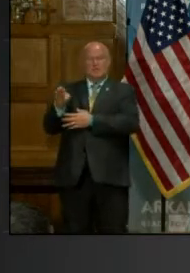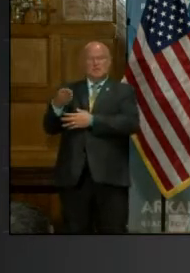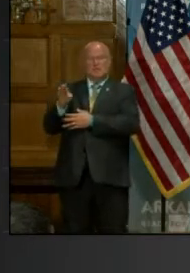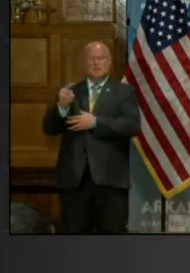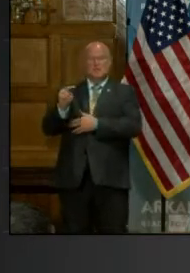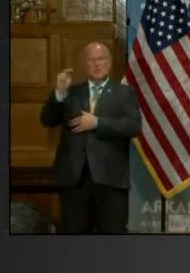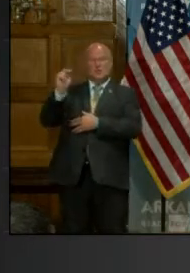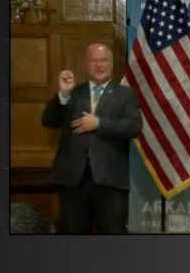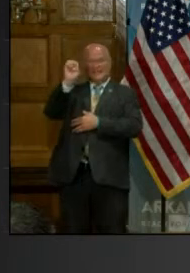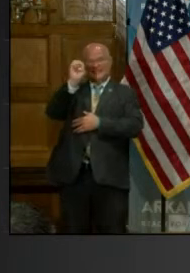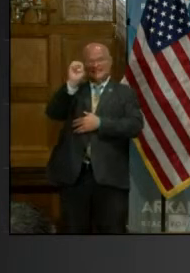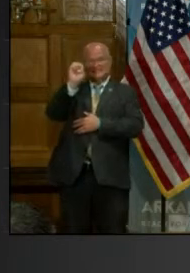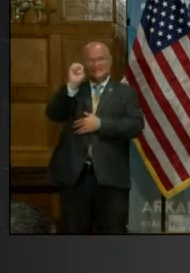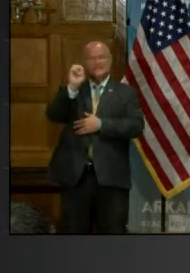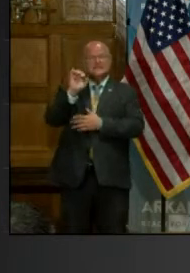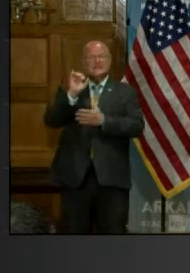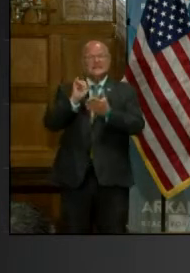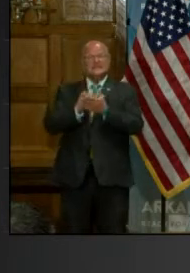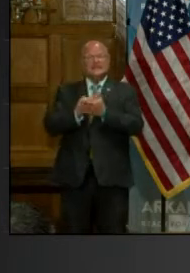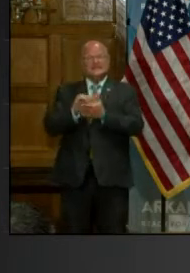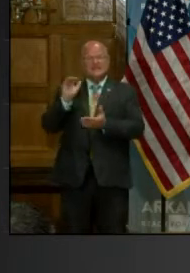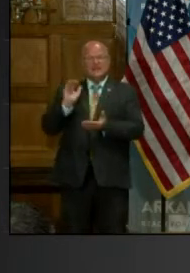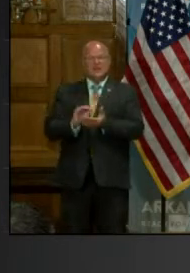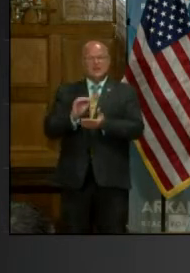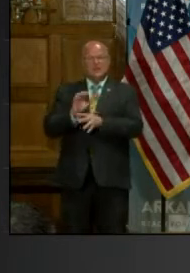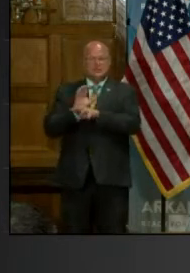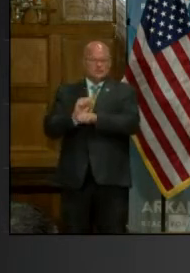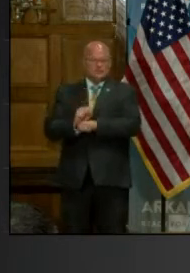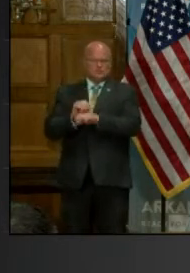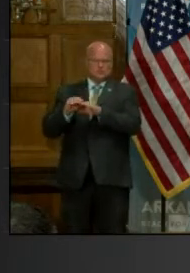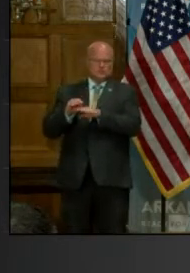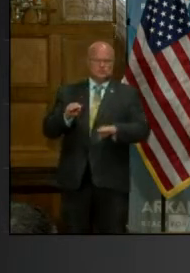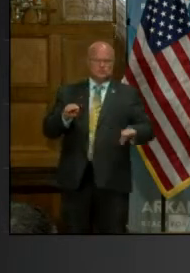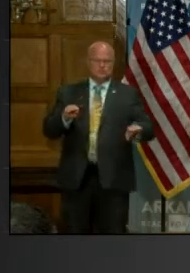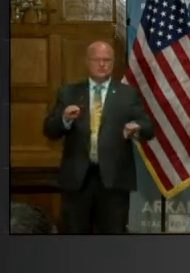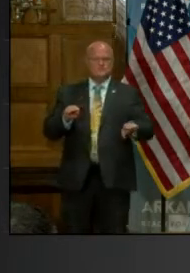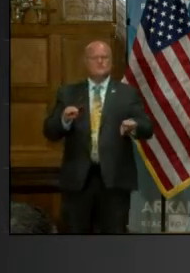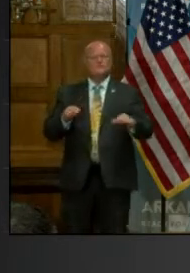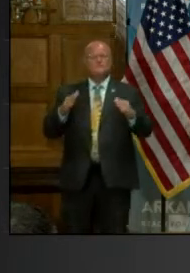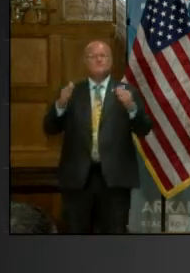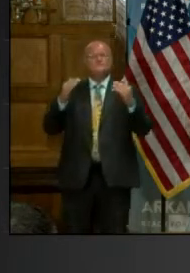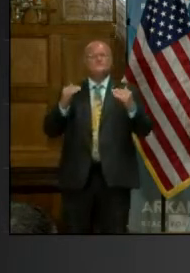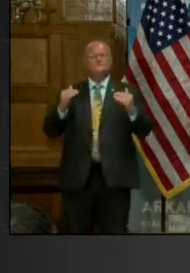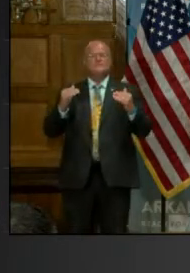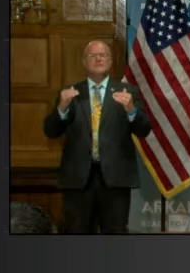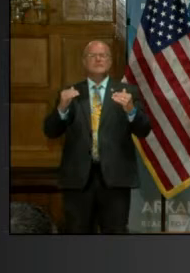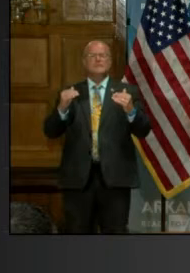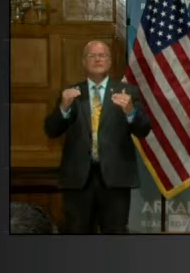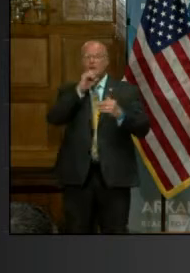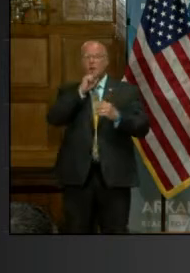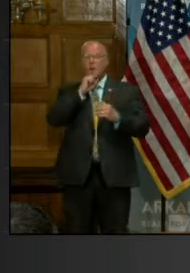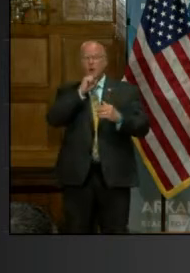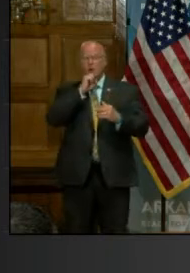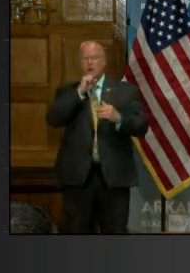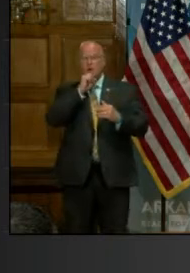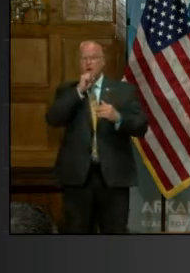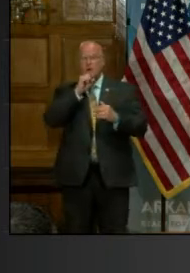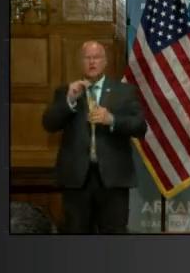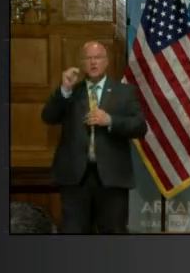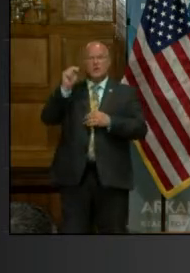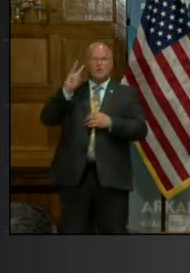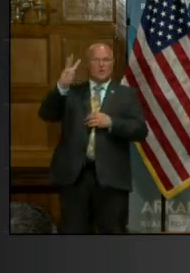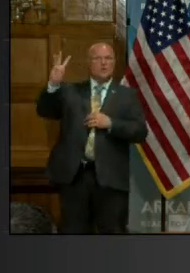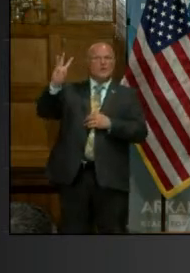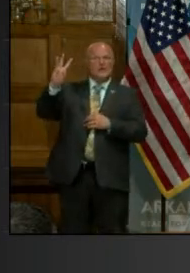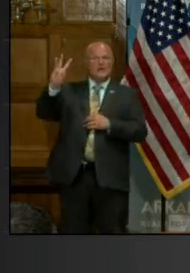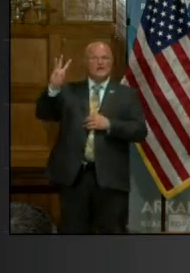the Northeast, which is that lowest trend line. The orange is the